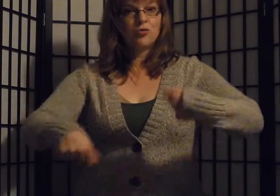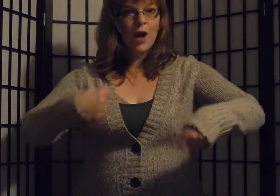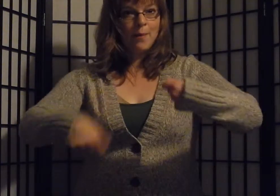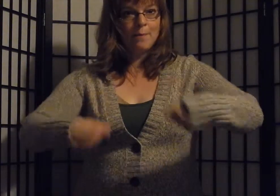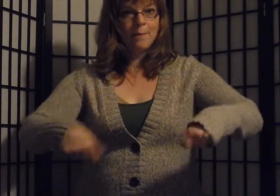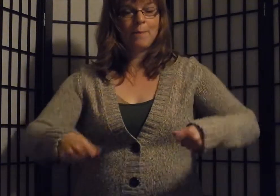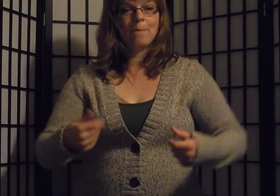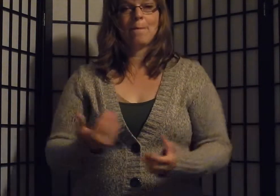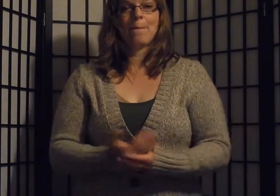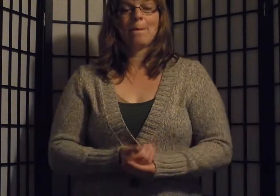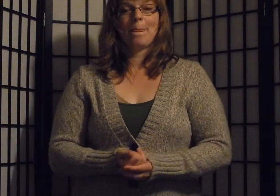drum.